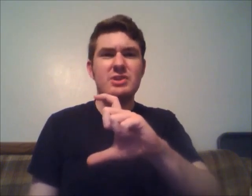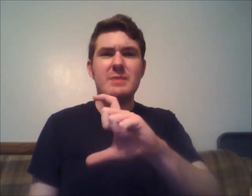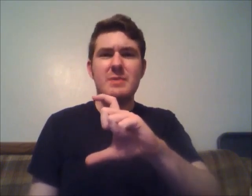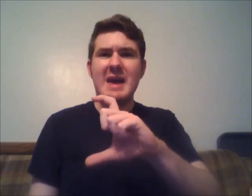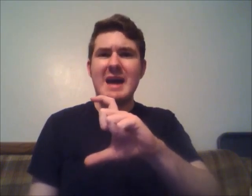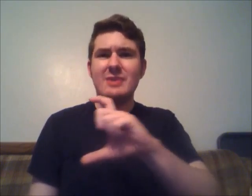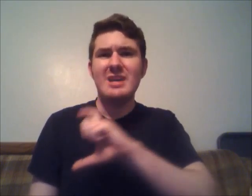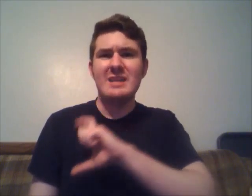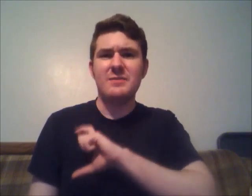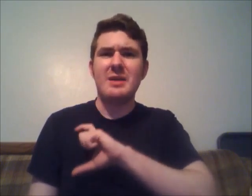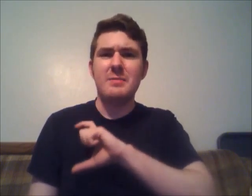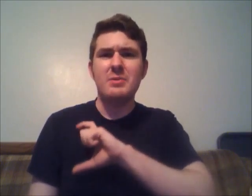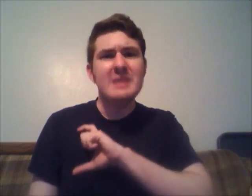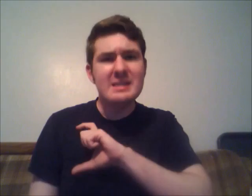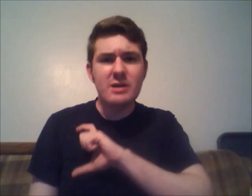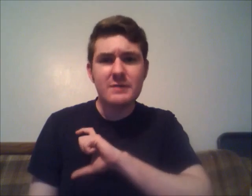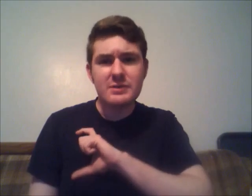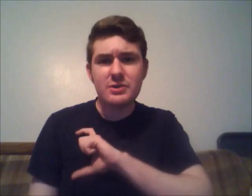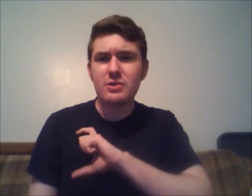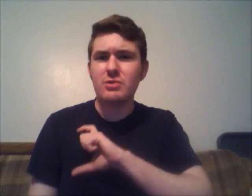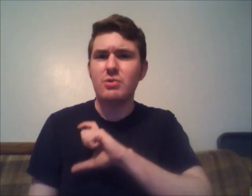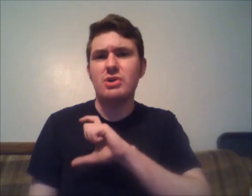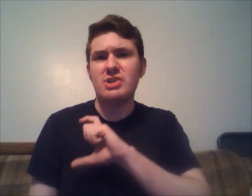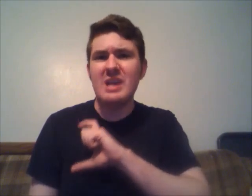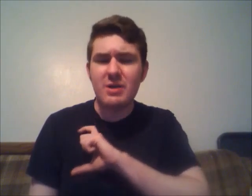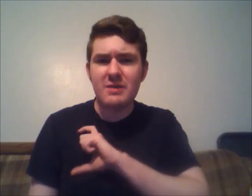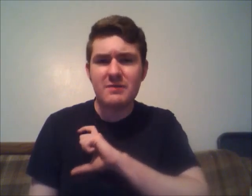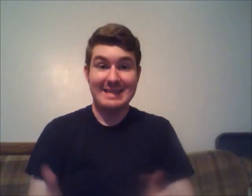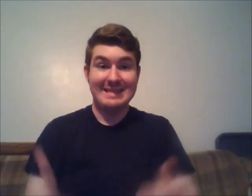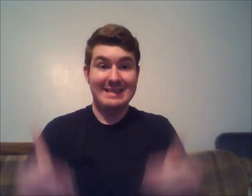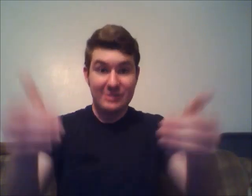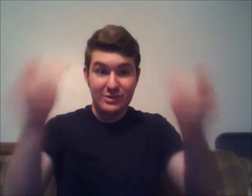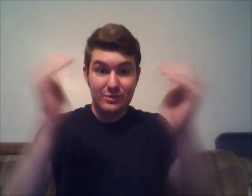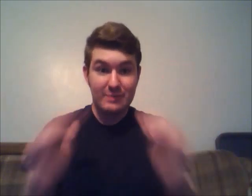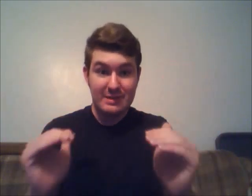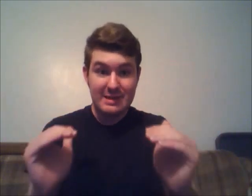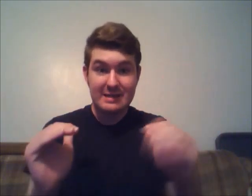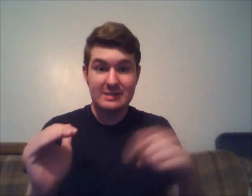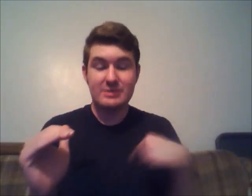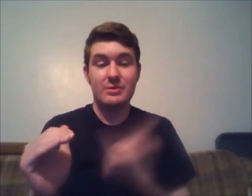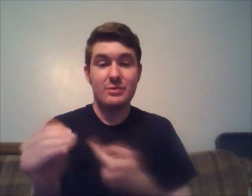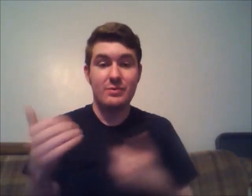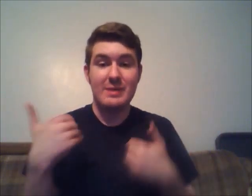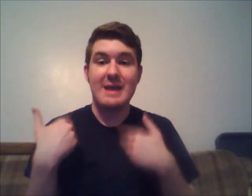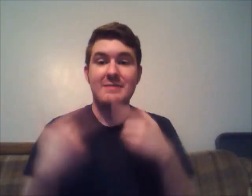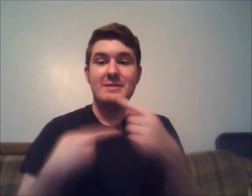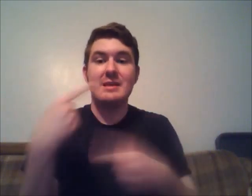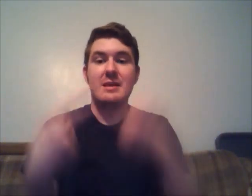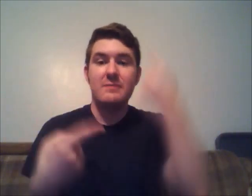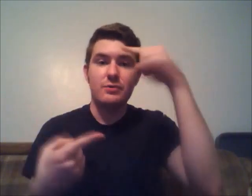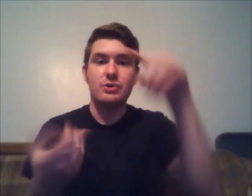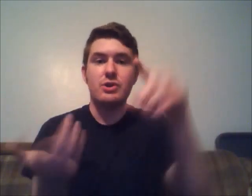of the badge. It's for police officer or sheriff. So next we have the sign for